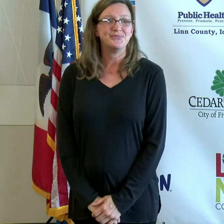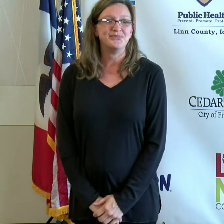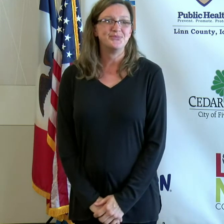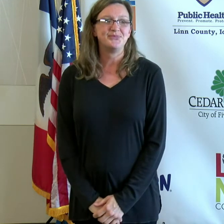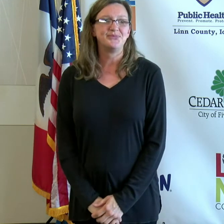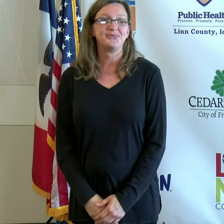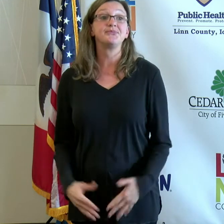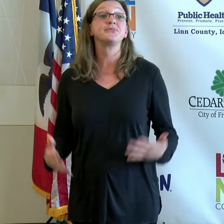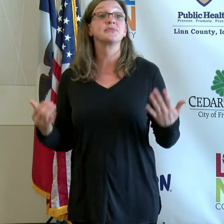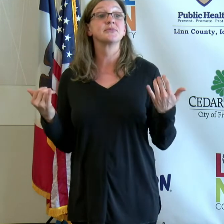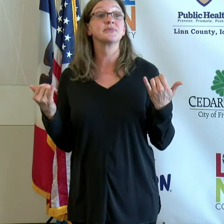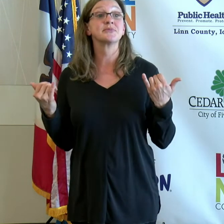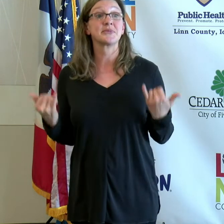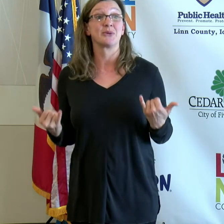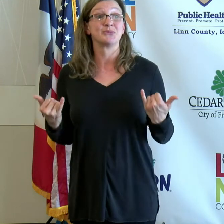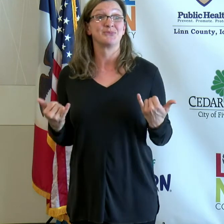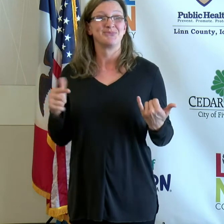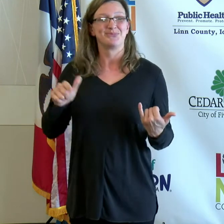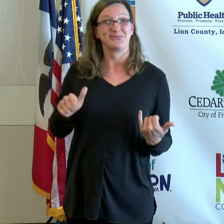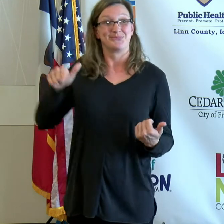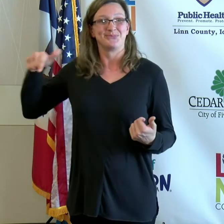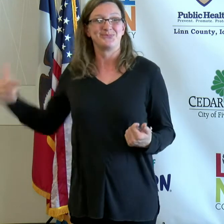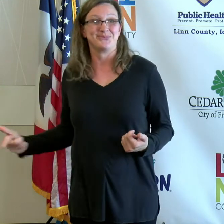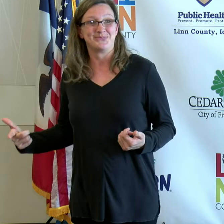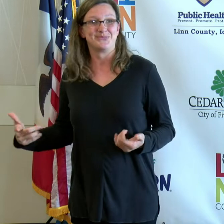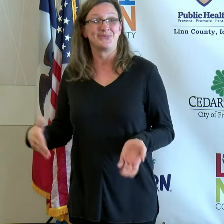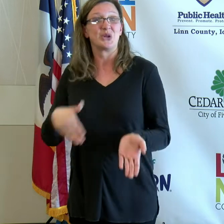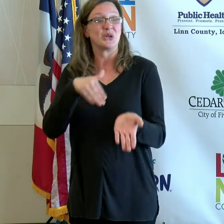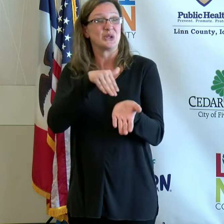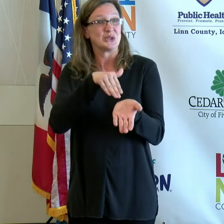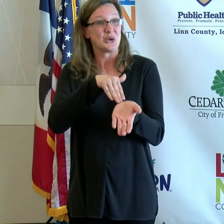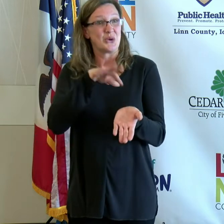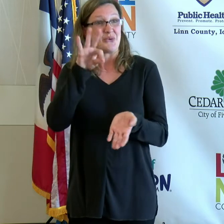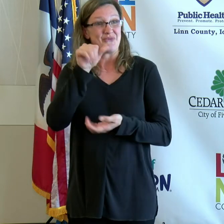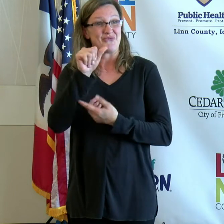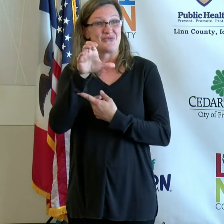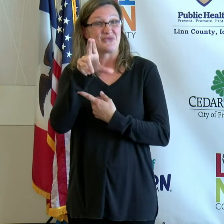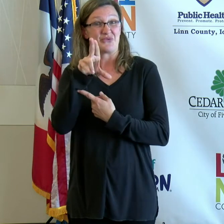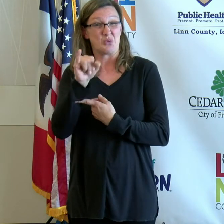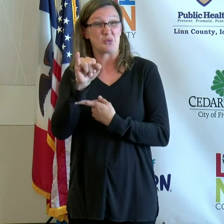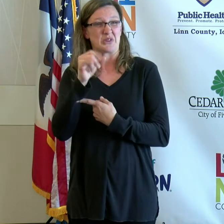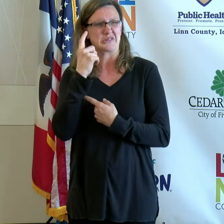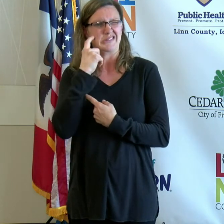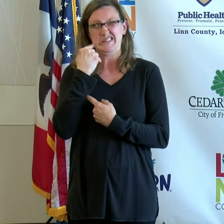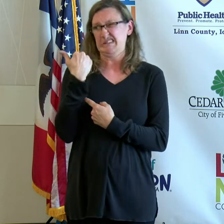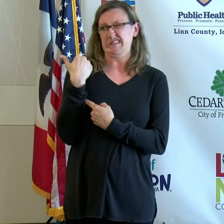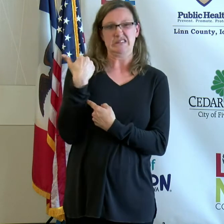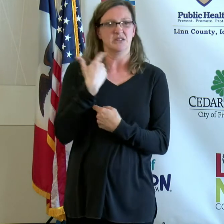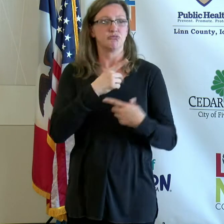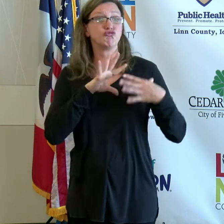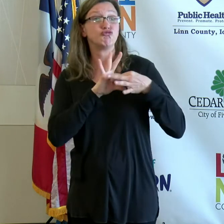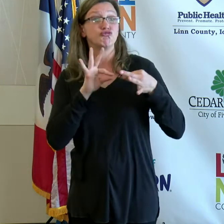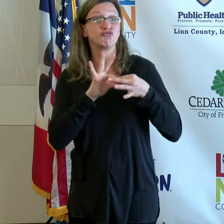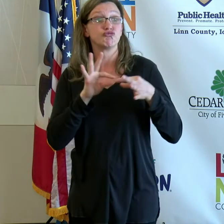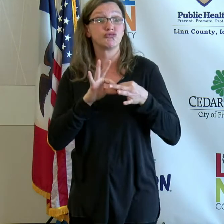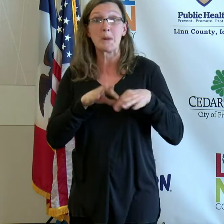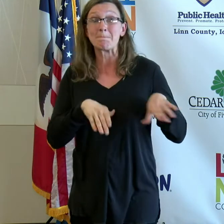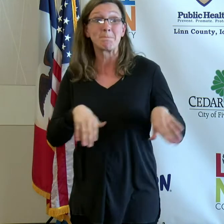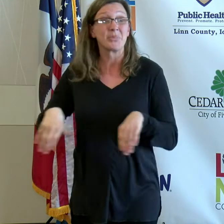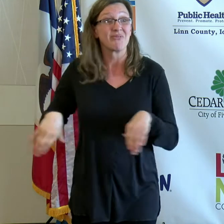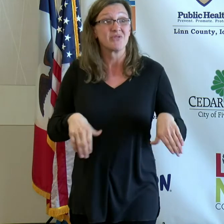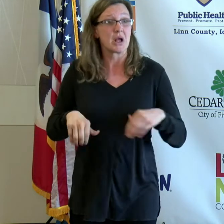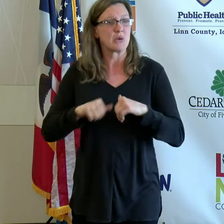Fauci, I thought said it well the other day. We all need to act as though we have the virus and make sure we don't give it to anyone